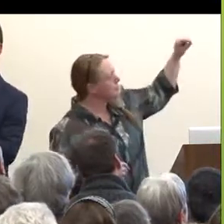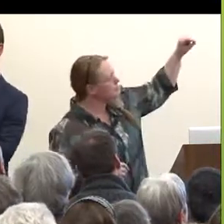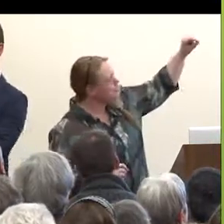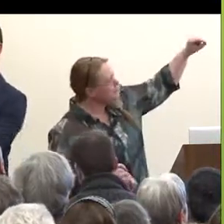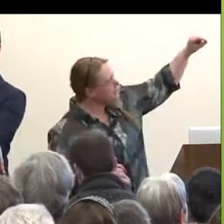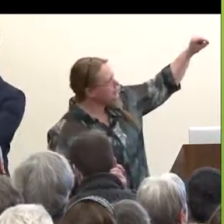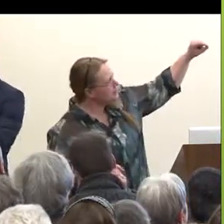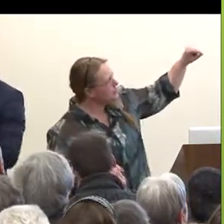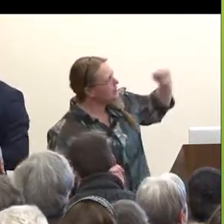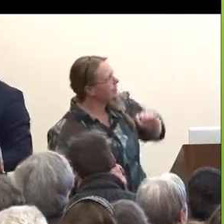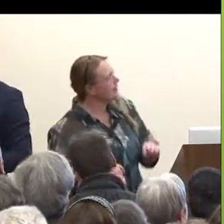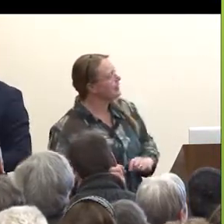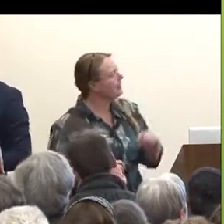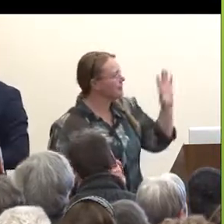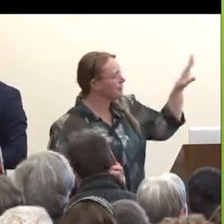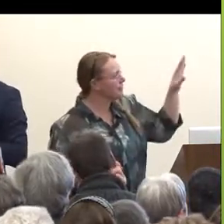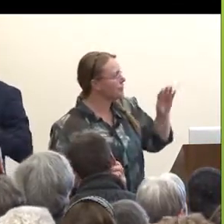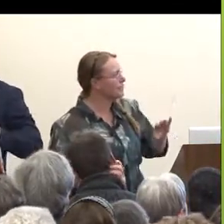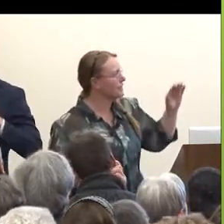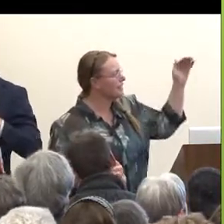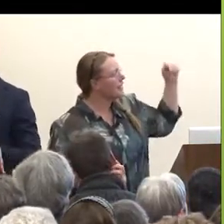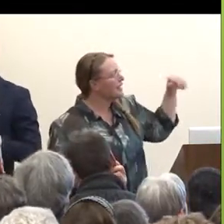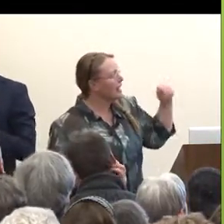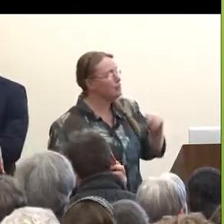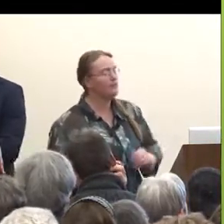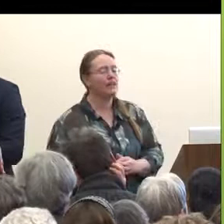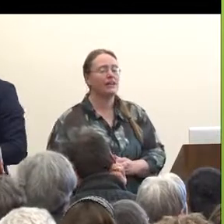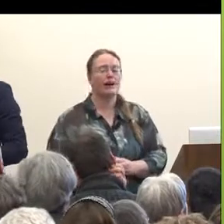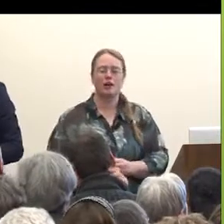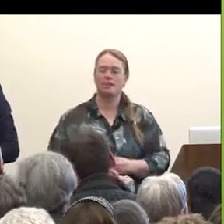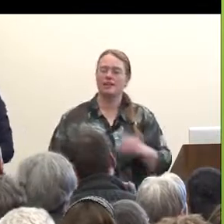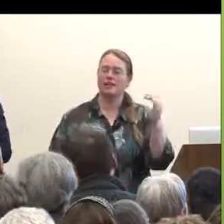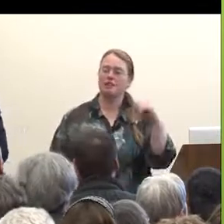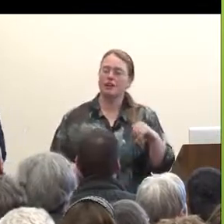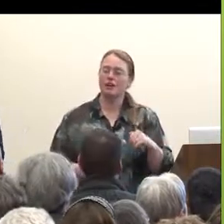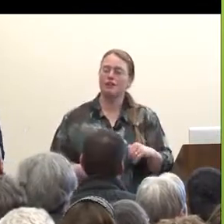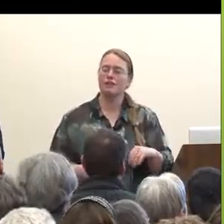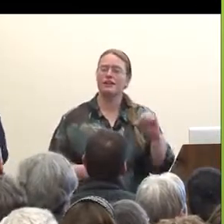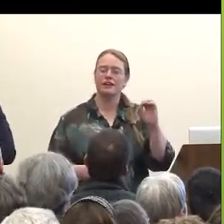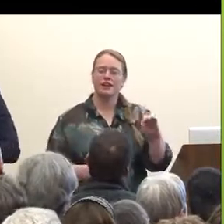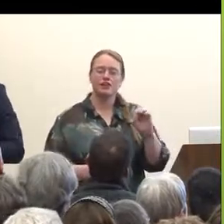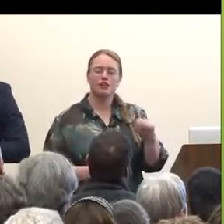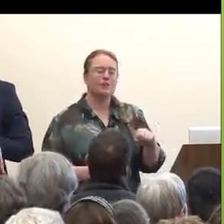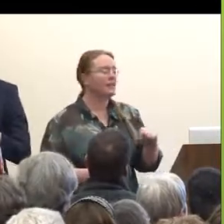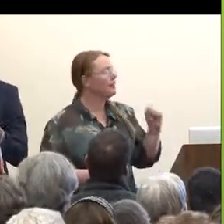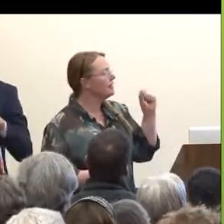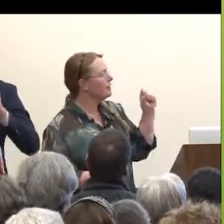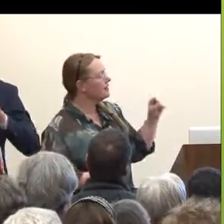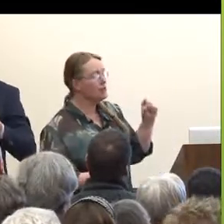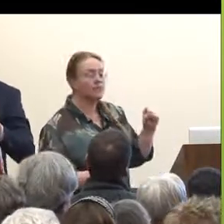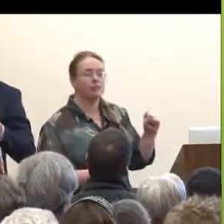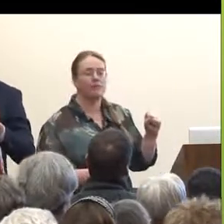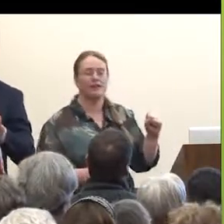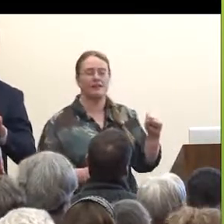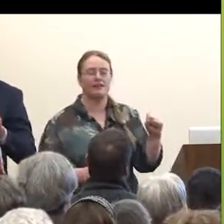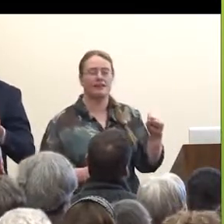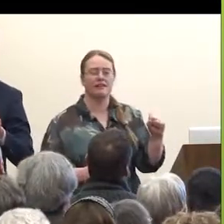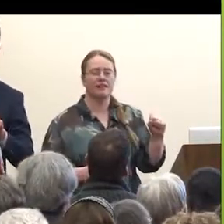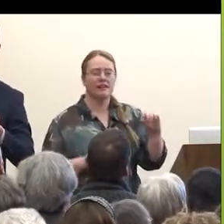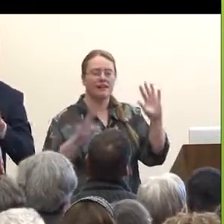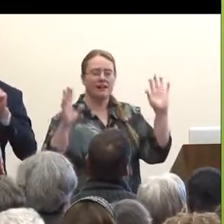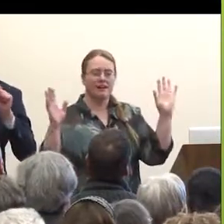So the possessive marker there on the first one can be optionally recoded to be the subject